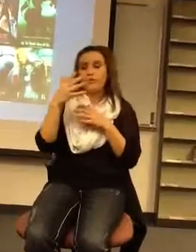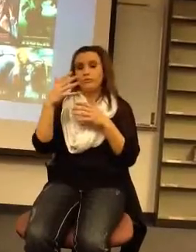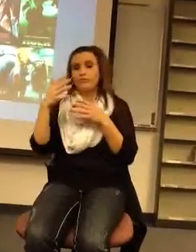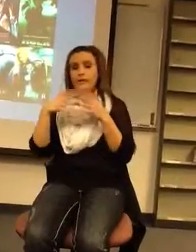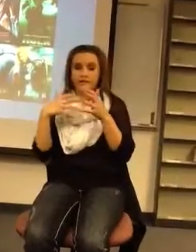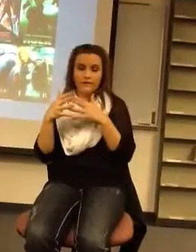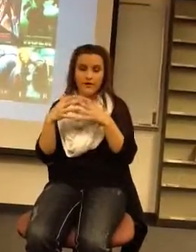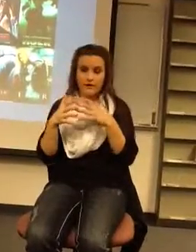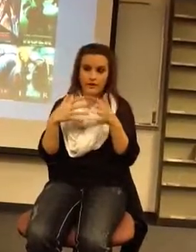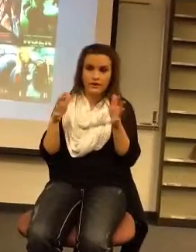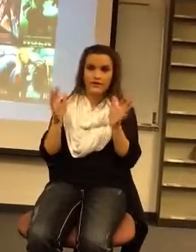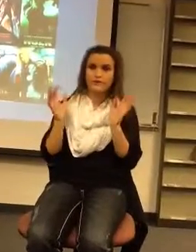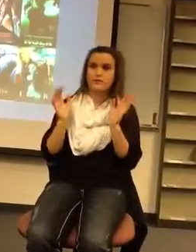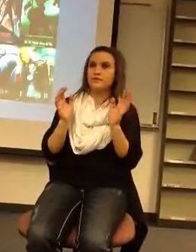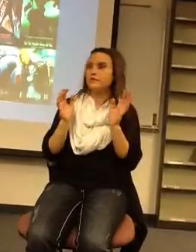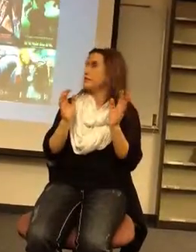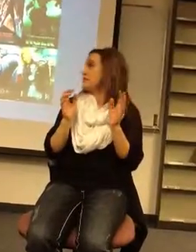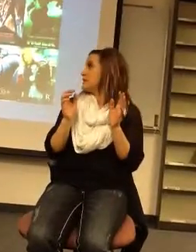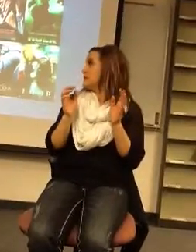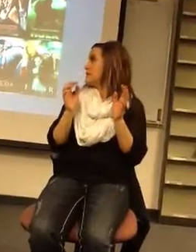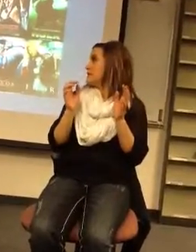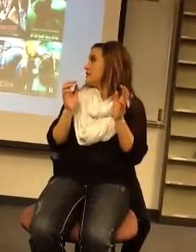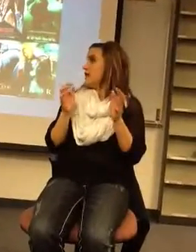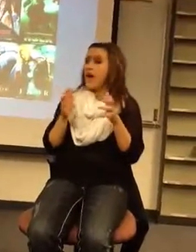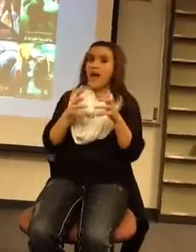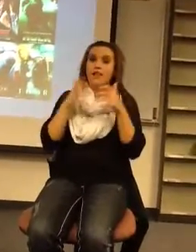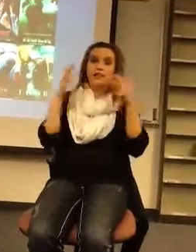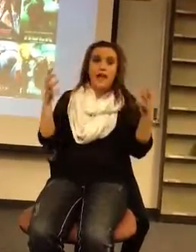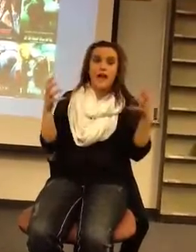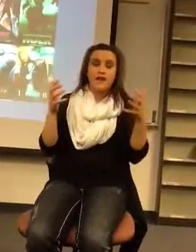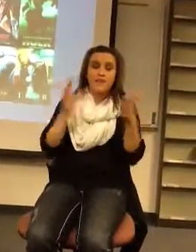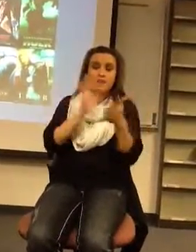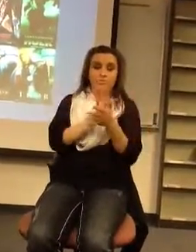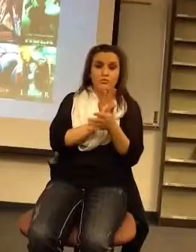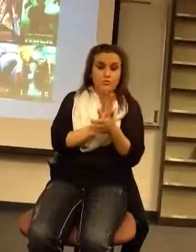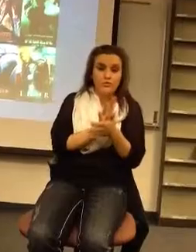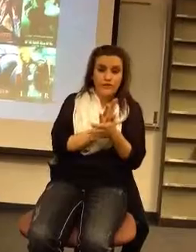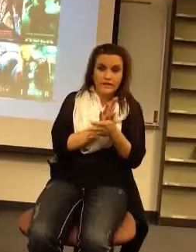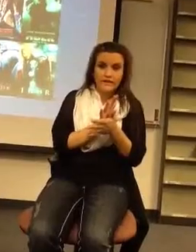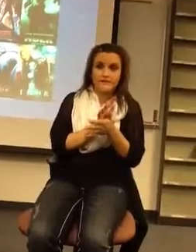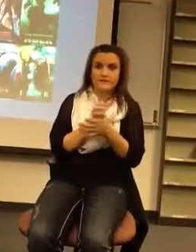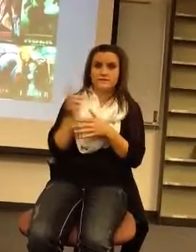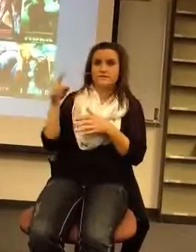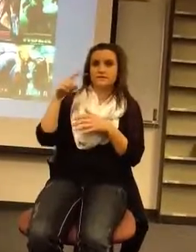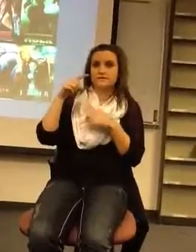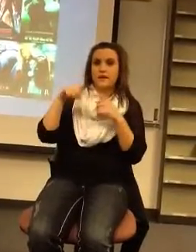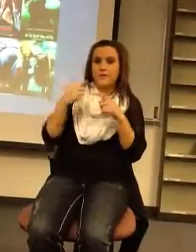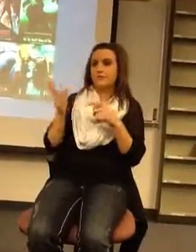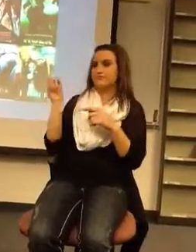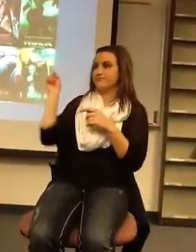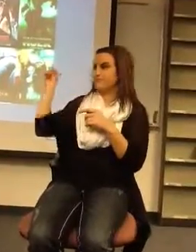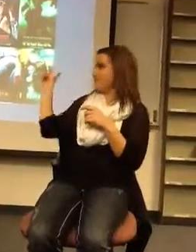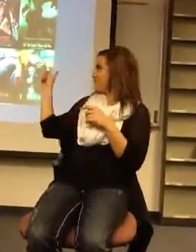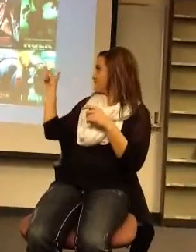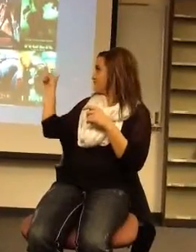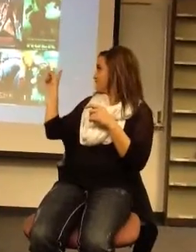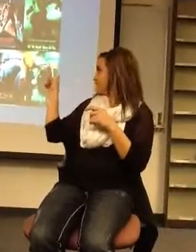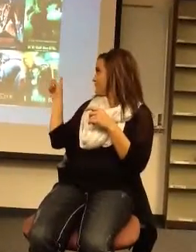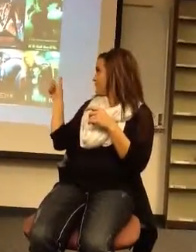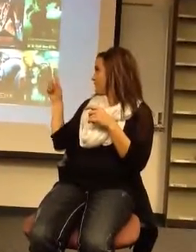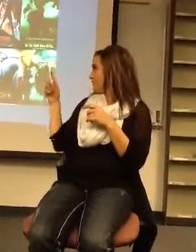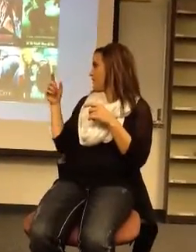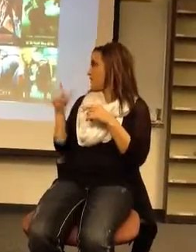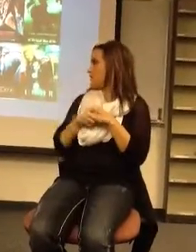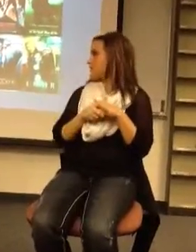2. Spider-Man 1, 2, and 3. And then Spider-Man has just been rebooted. I think it's